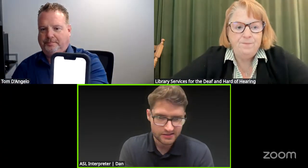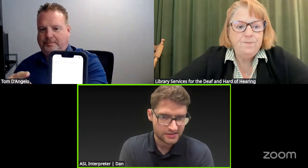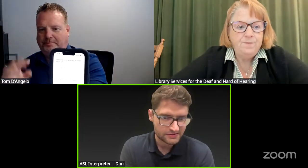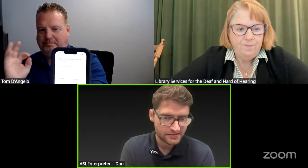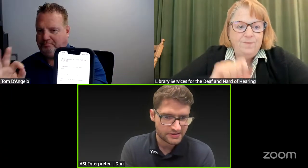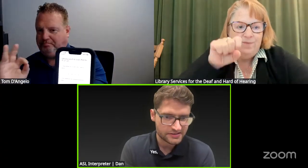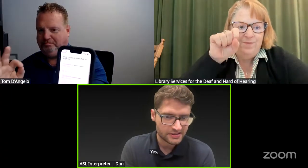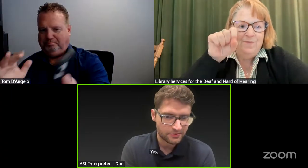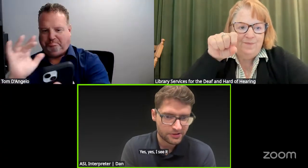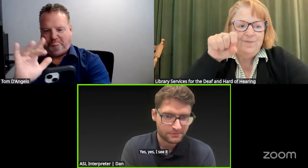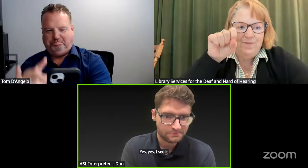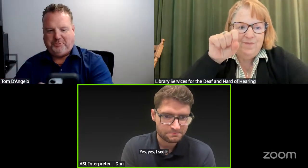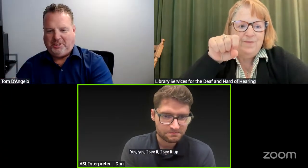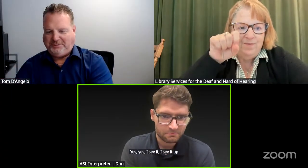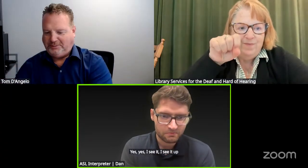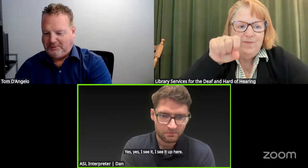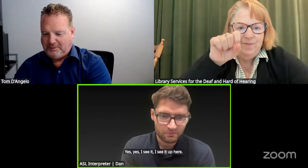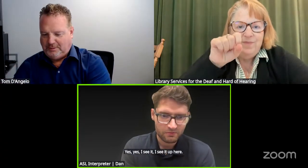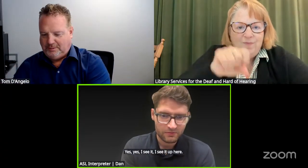Yes, yes, I see it. I see it up here.